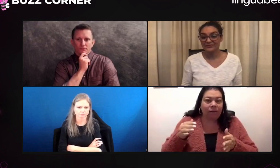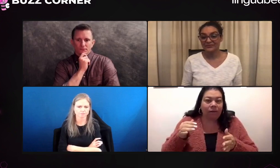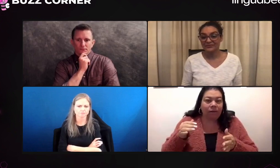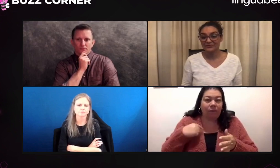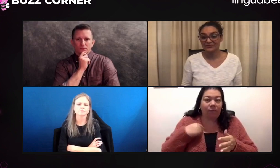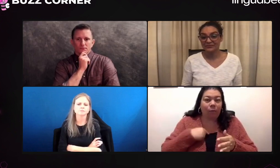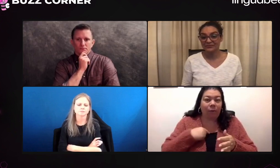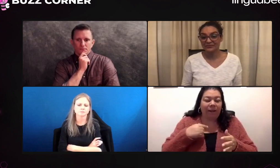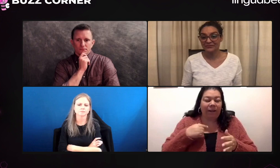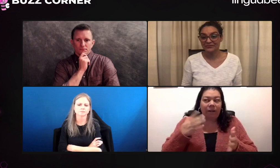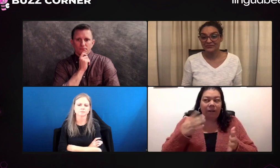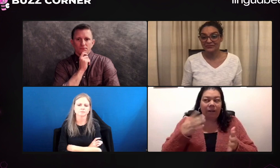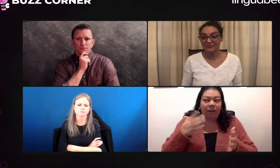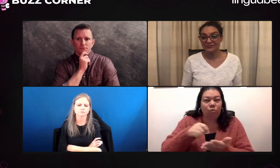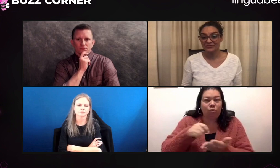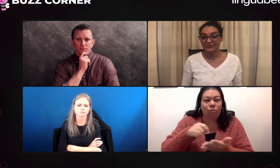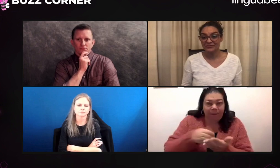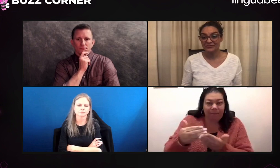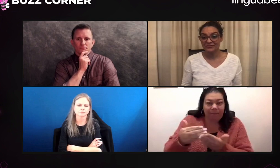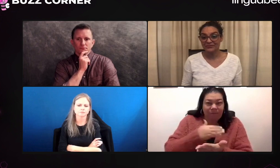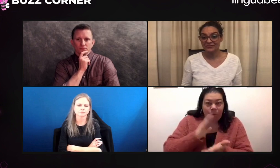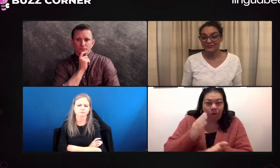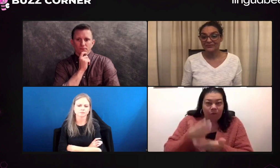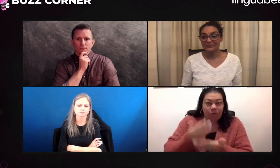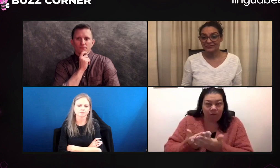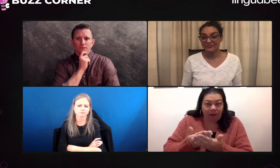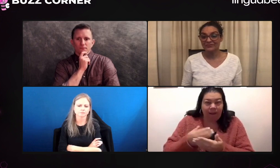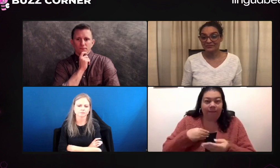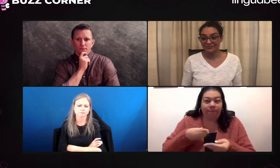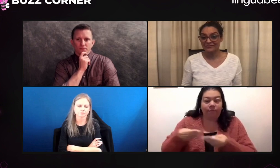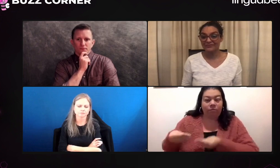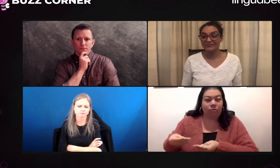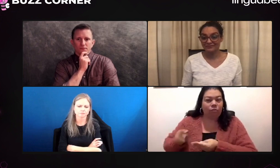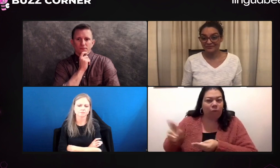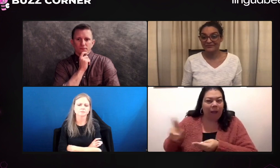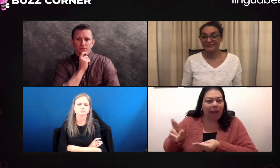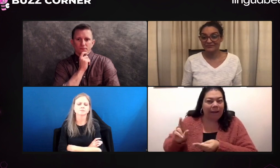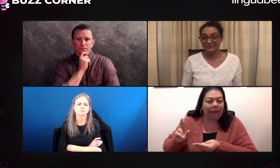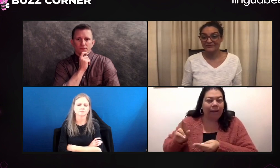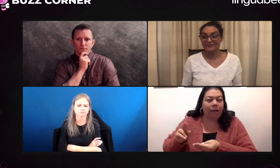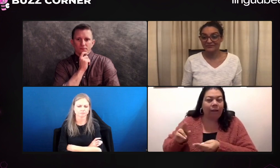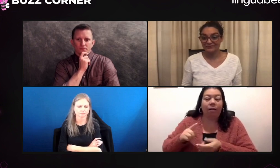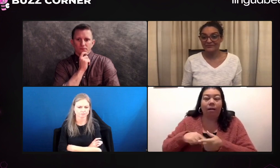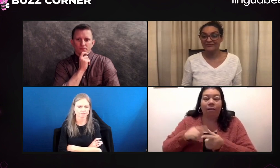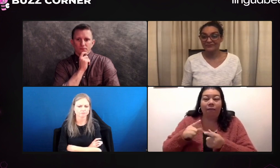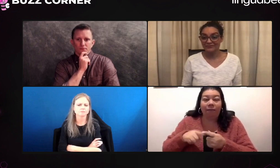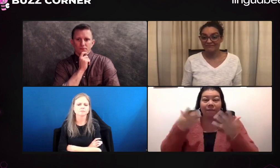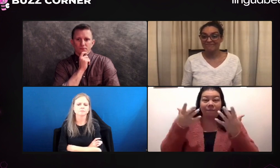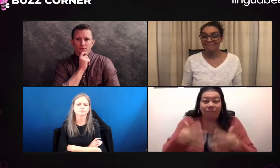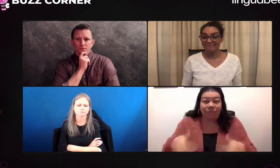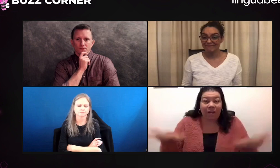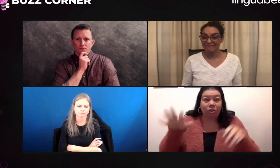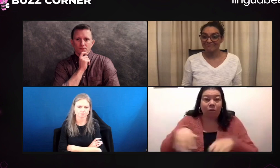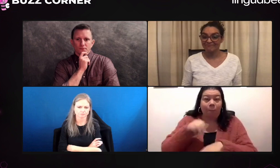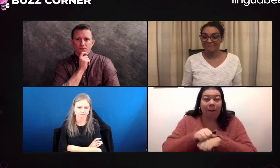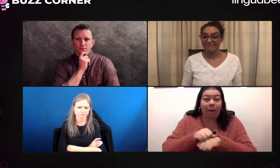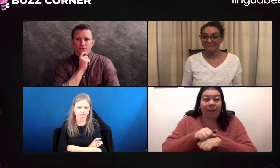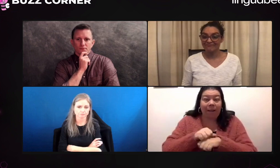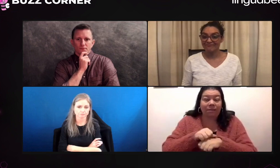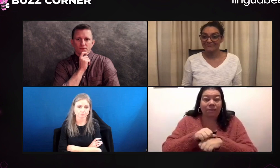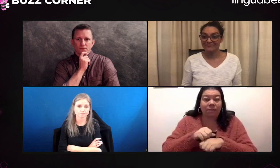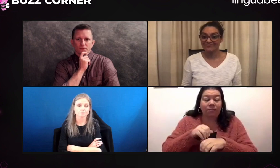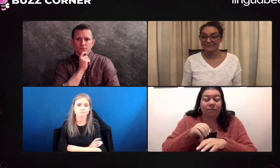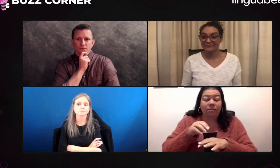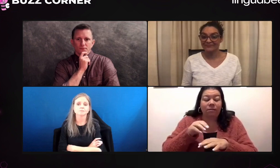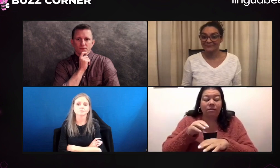the doctor. So I just want to make sure there's a way that we could write down the things that we needed